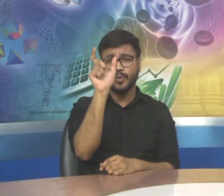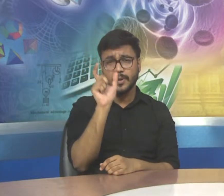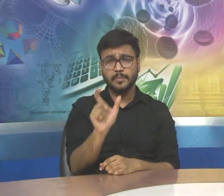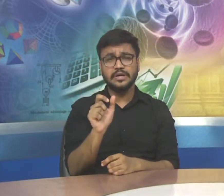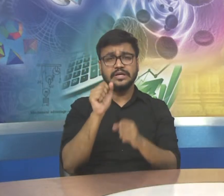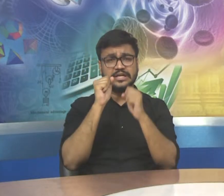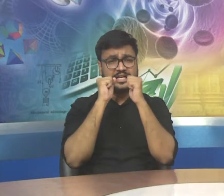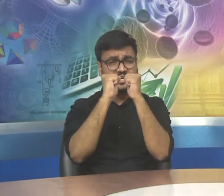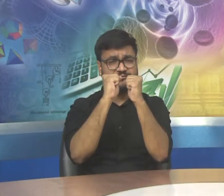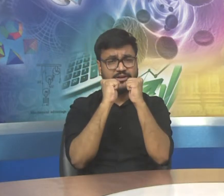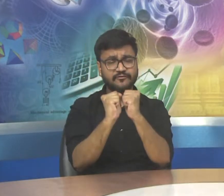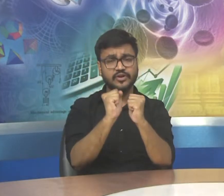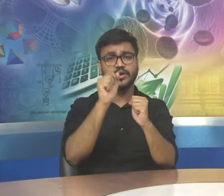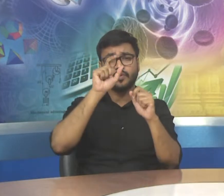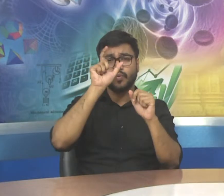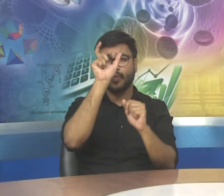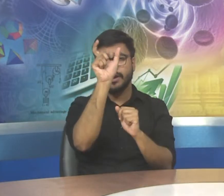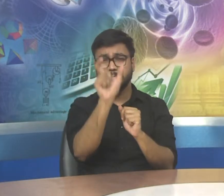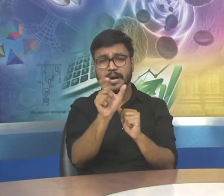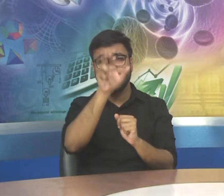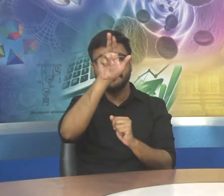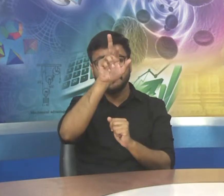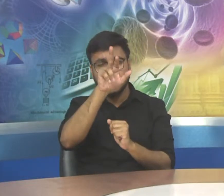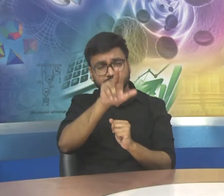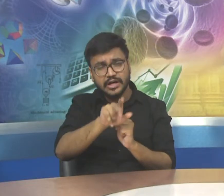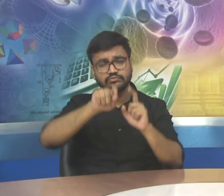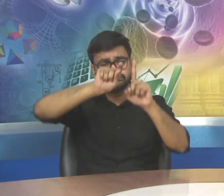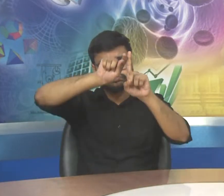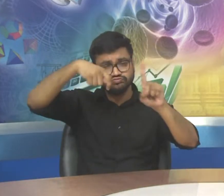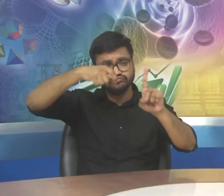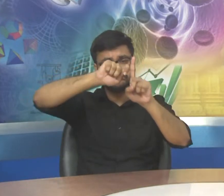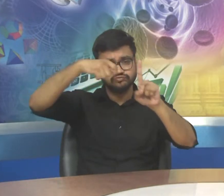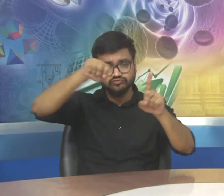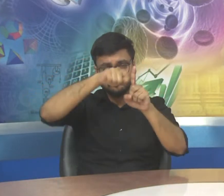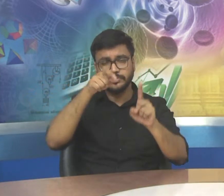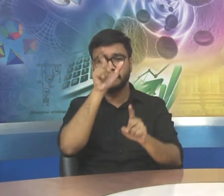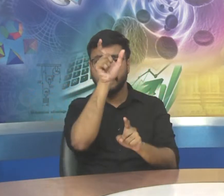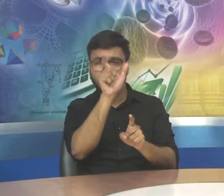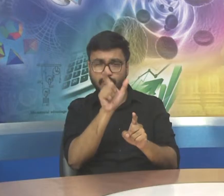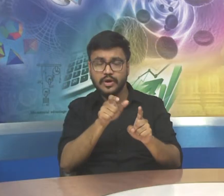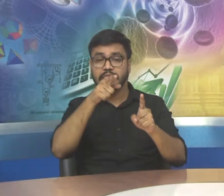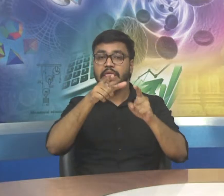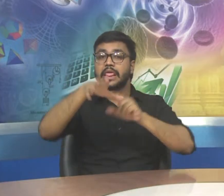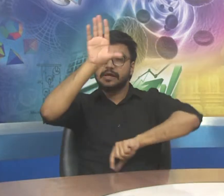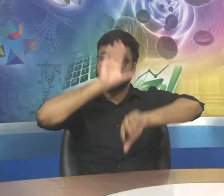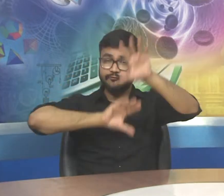Let's start our part 2, but before starting, let's learn some difficult words